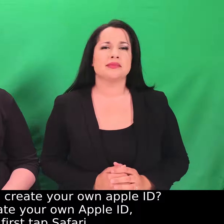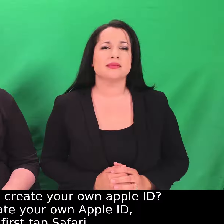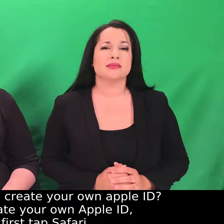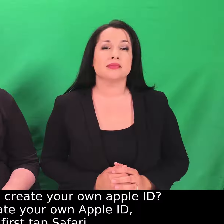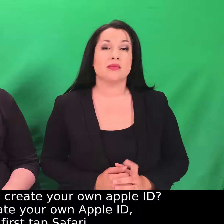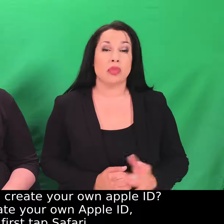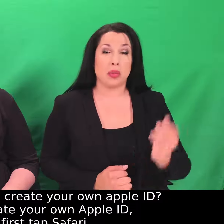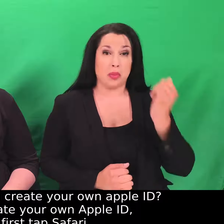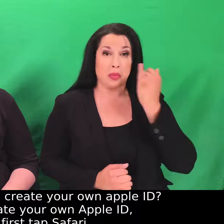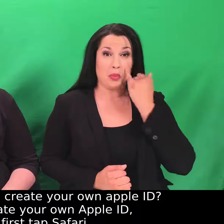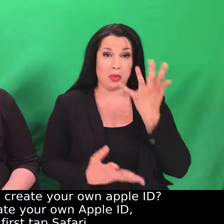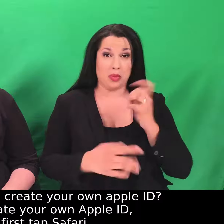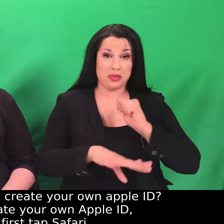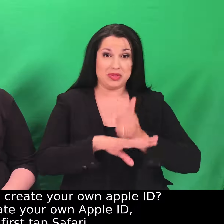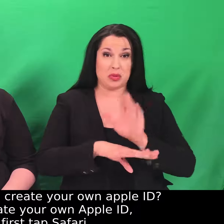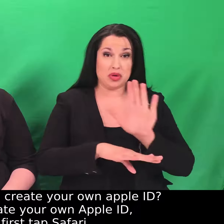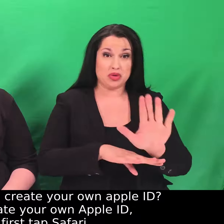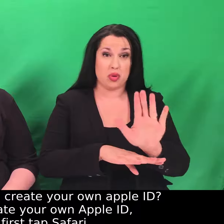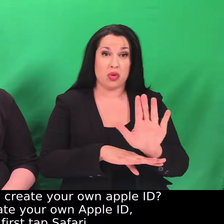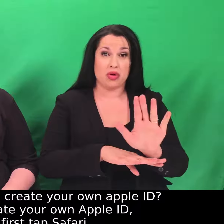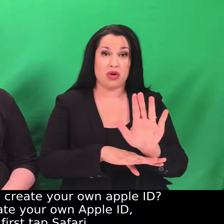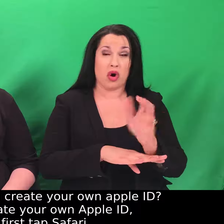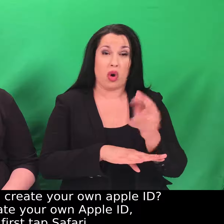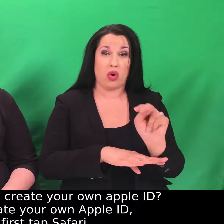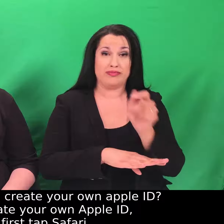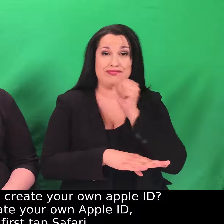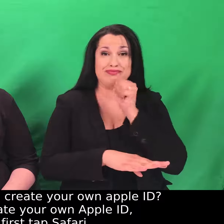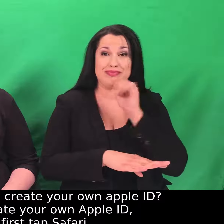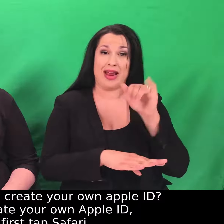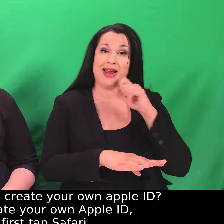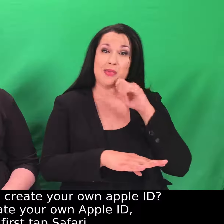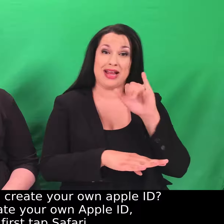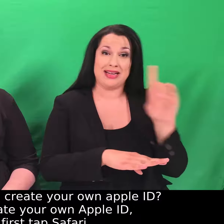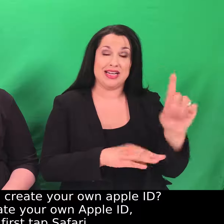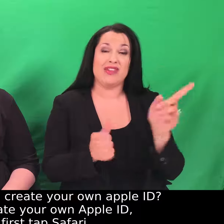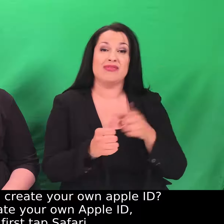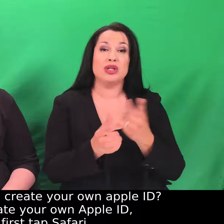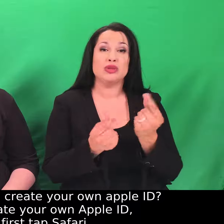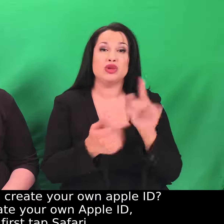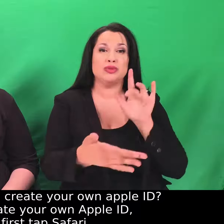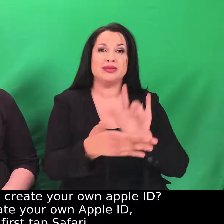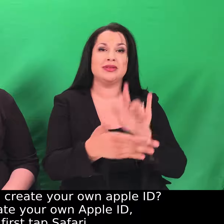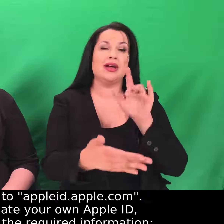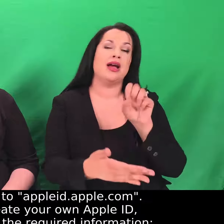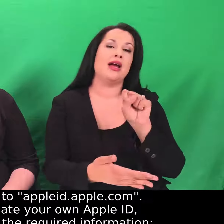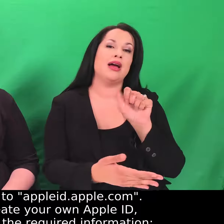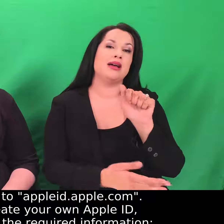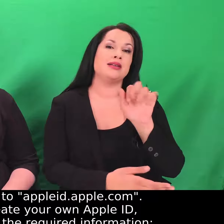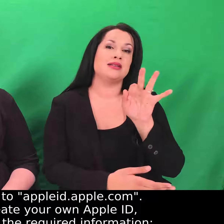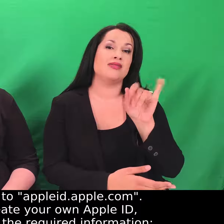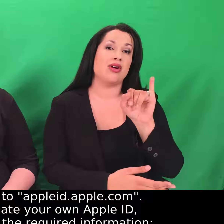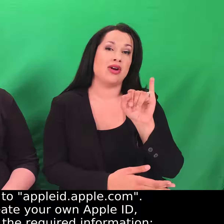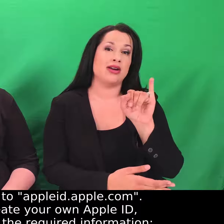To create your own Apple ID, first tap Safari.